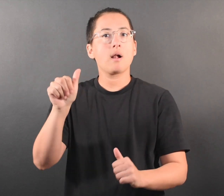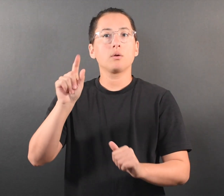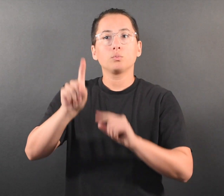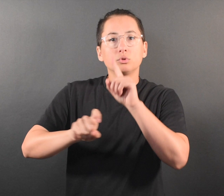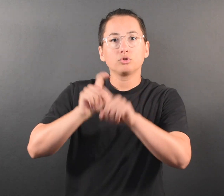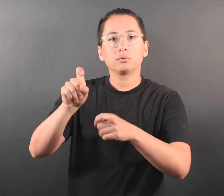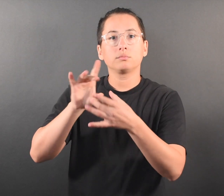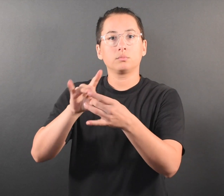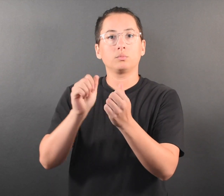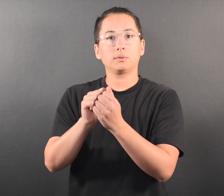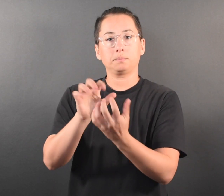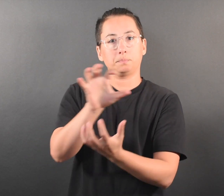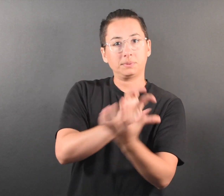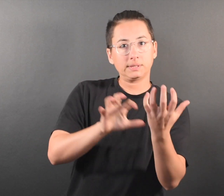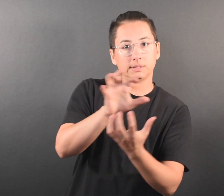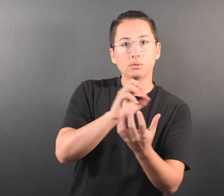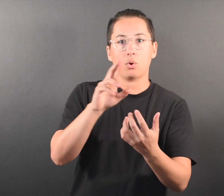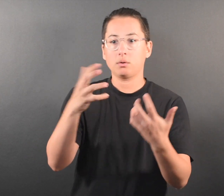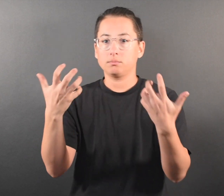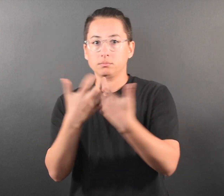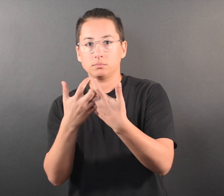about mixing and matching doses.